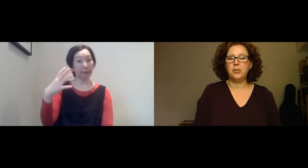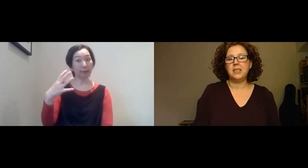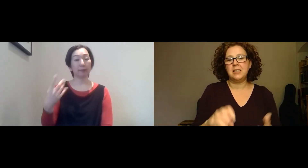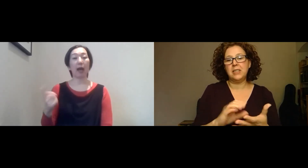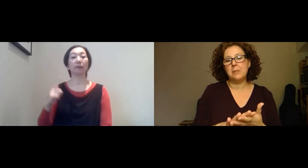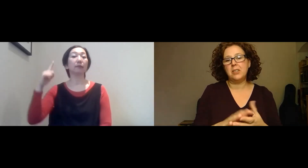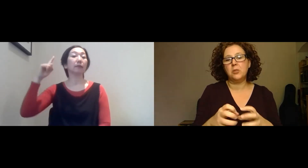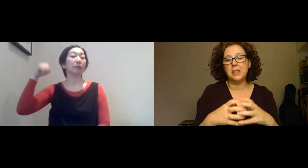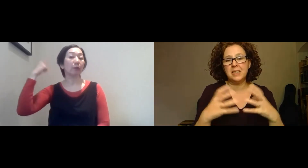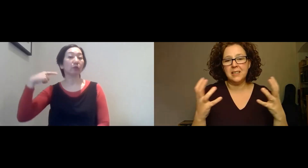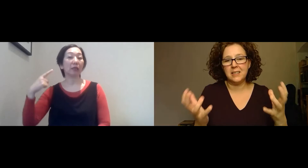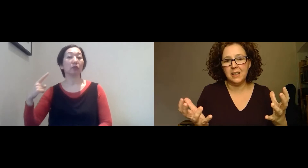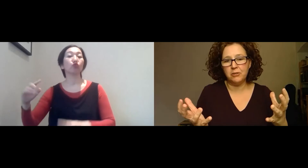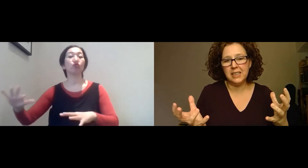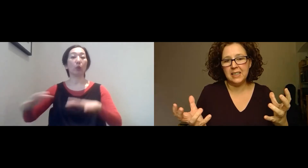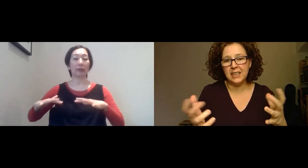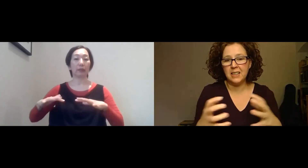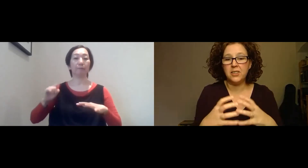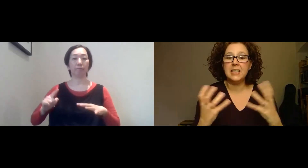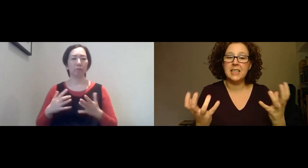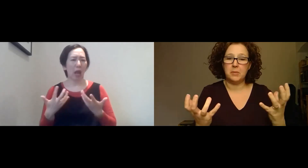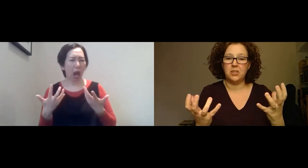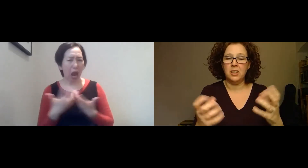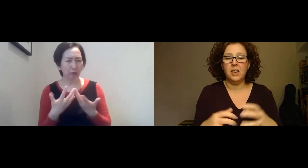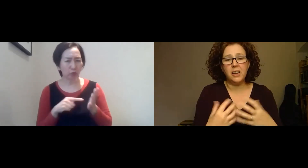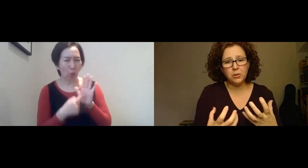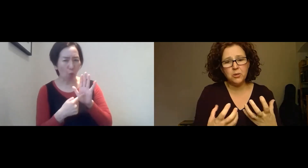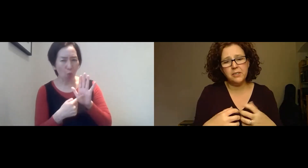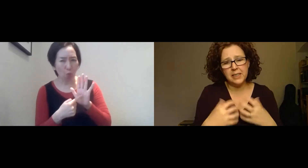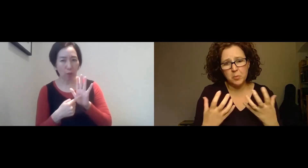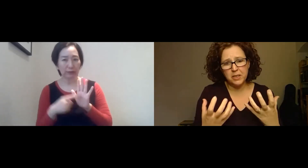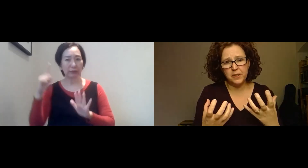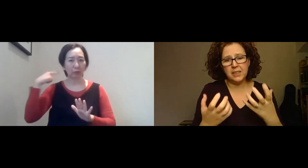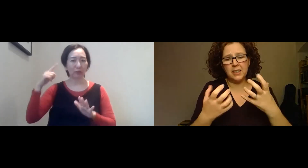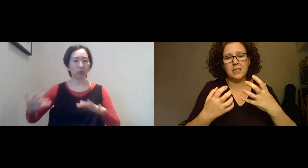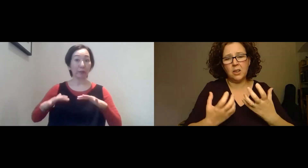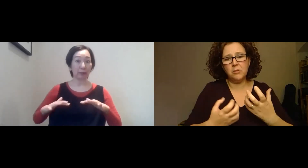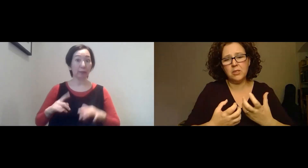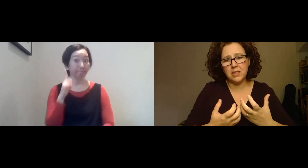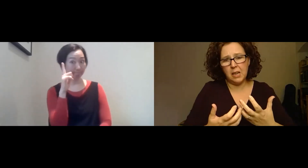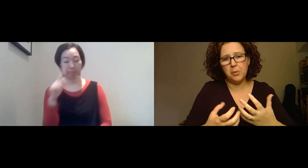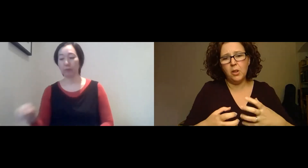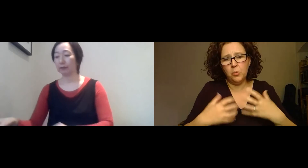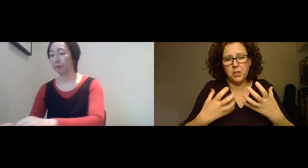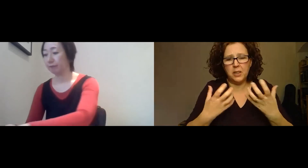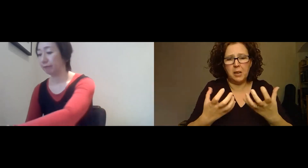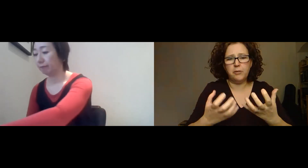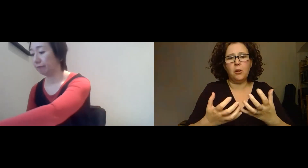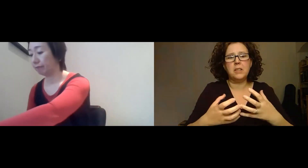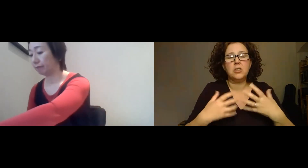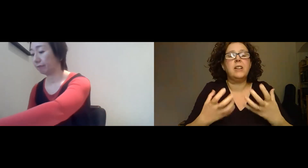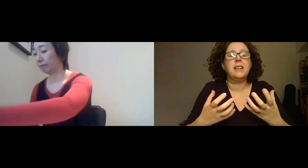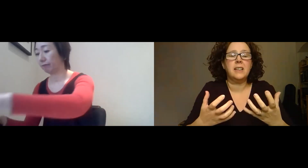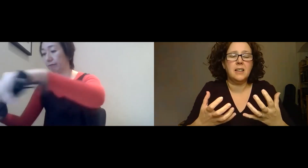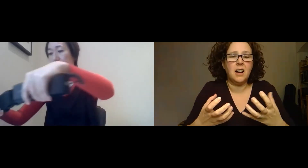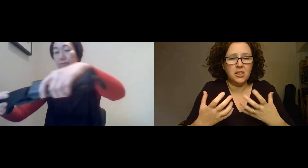that allows a 2D image to be created, recreated as a 3D image. I also had a very specific soundscape, which came from